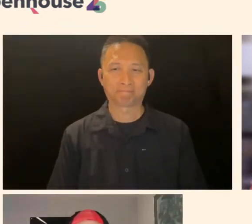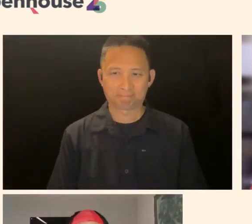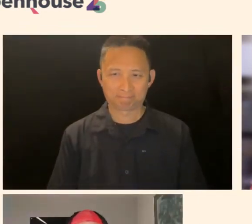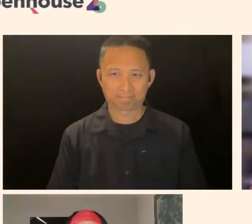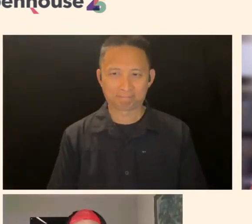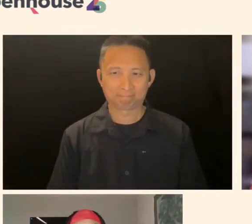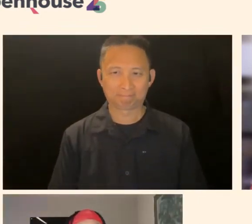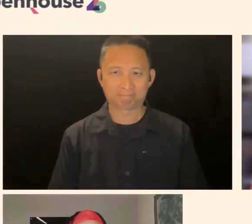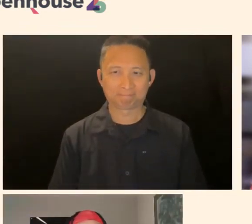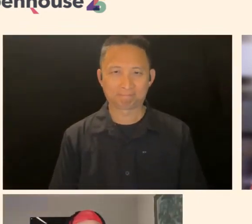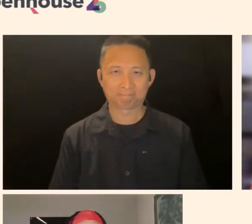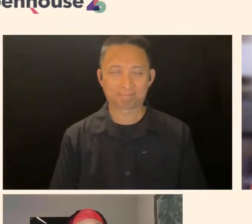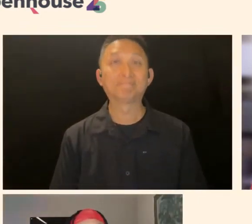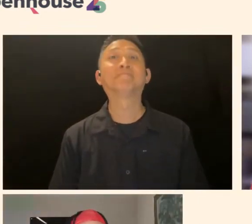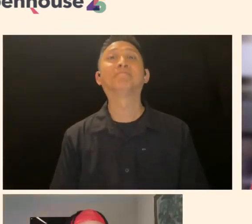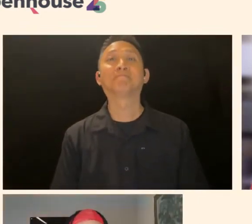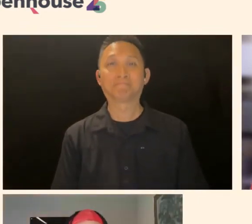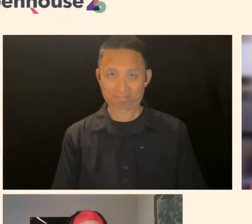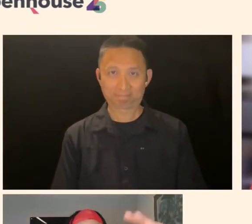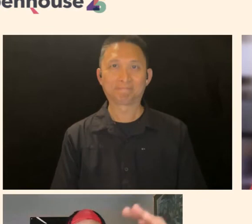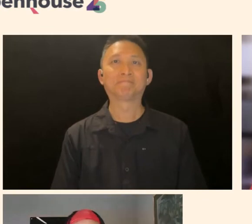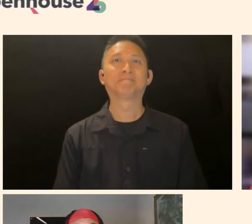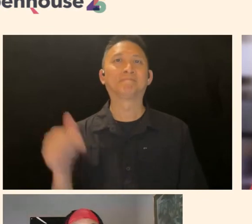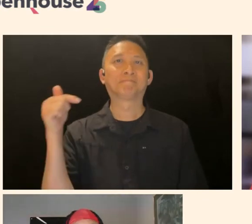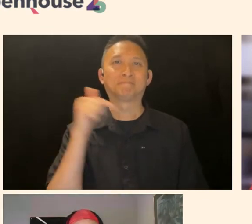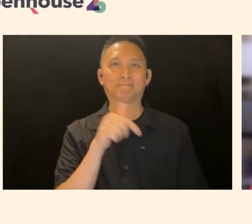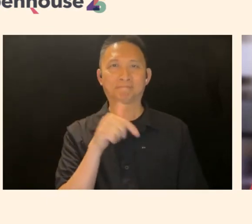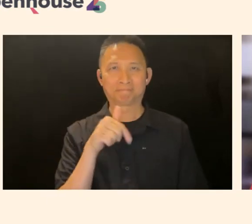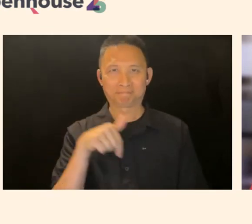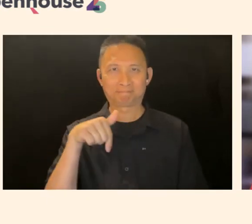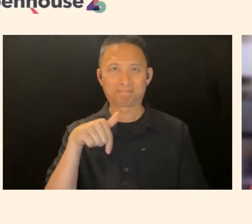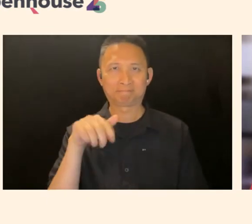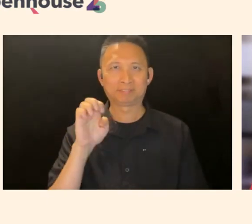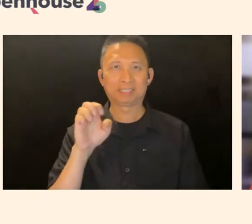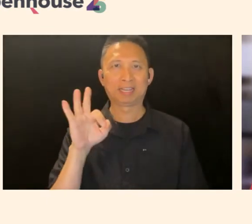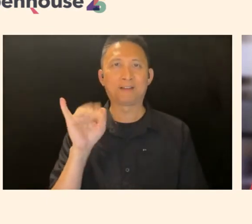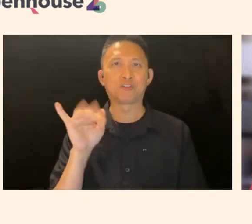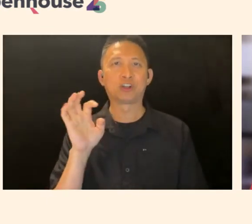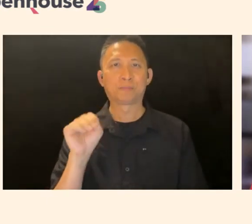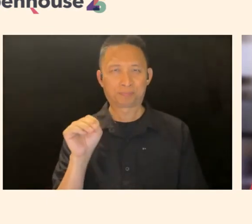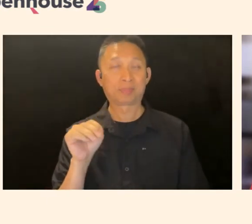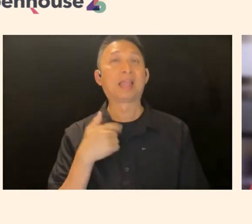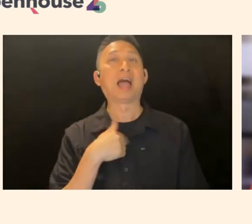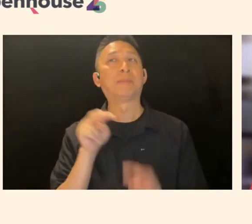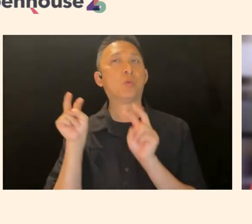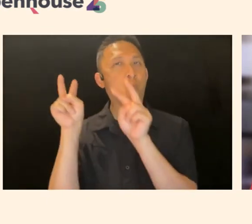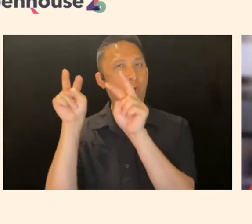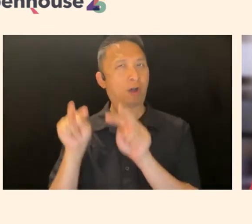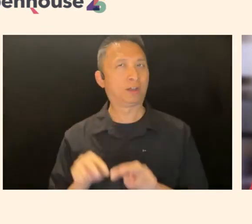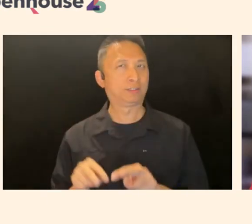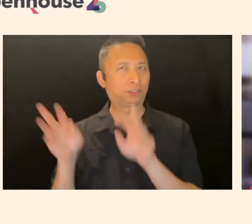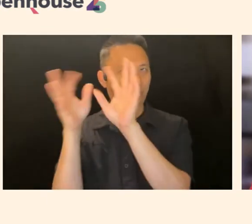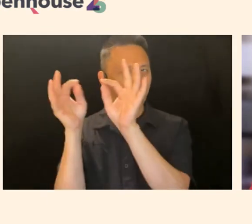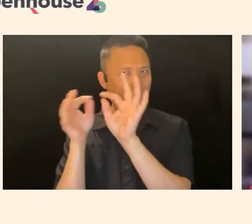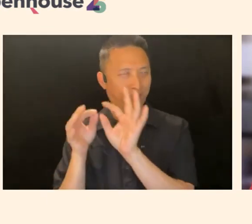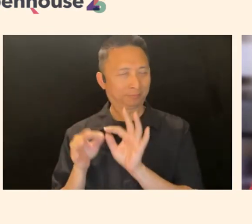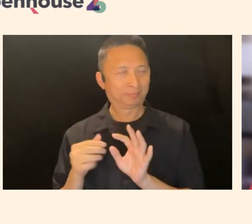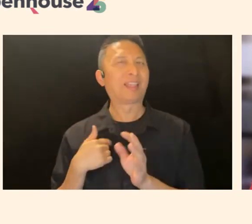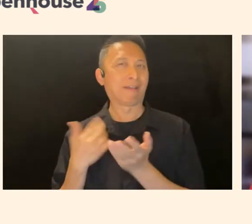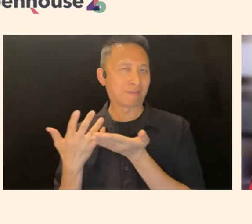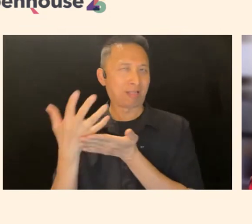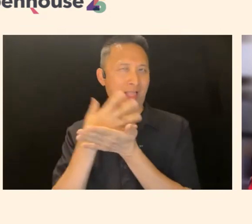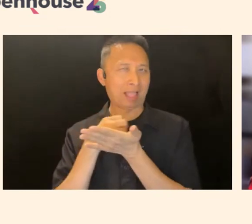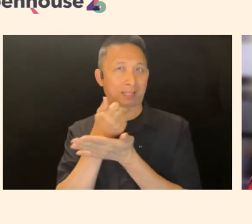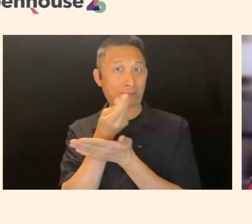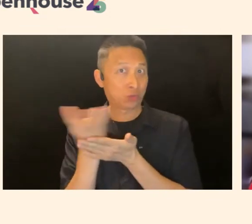already begun listing out, I've been, keeping tabs on the chat here, and I already have a bunch of questions. We're going to